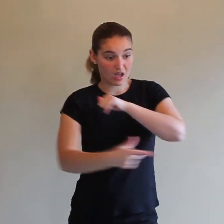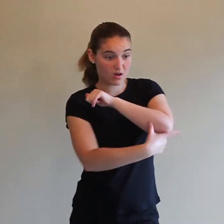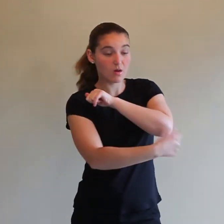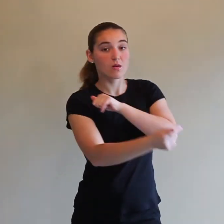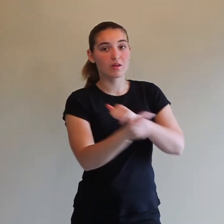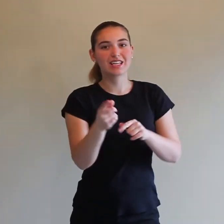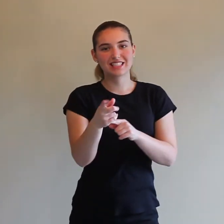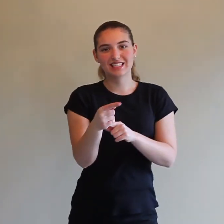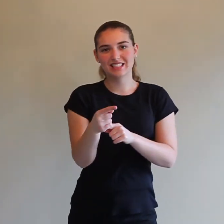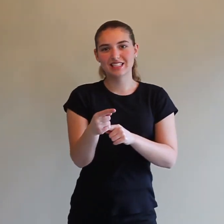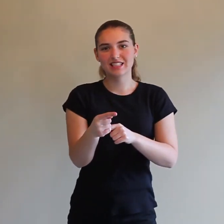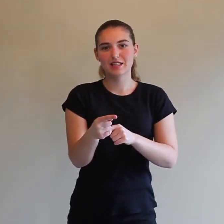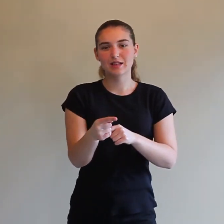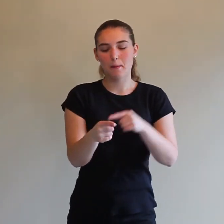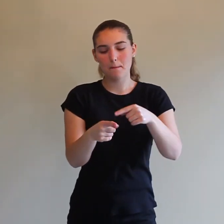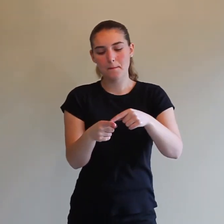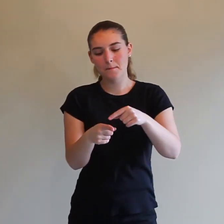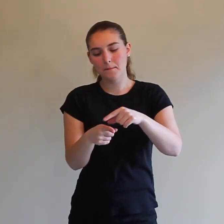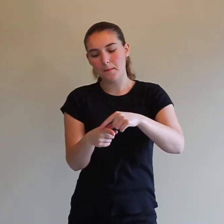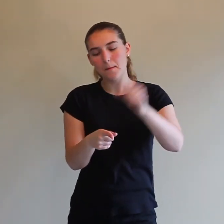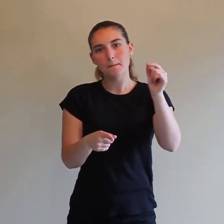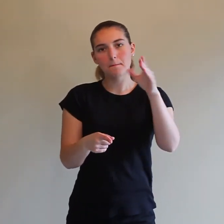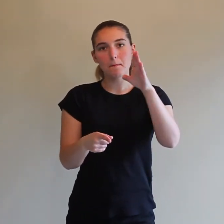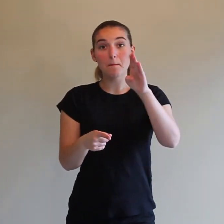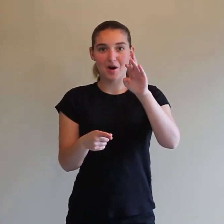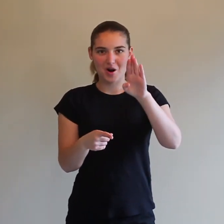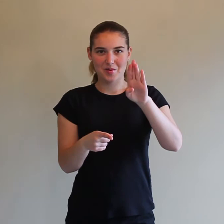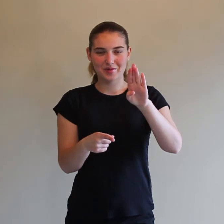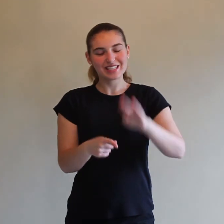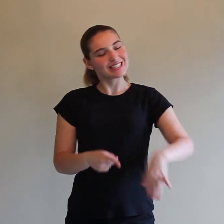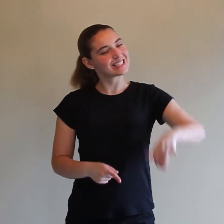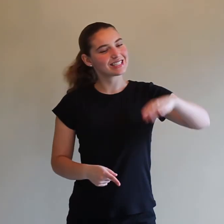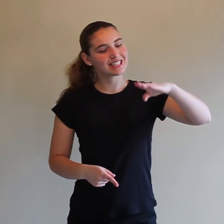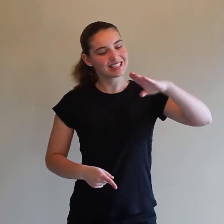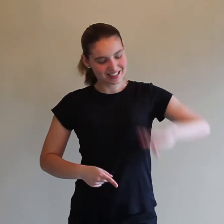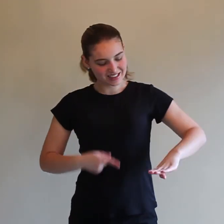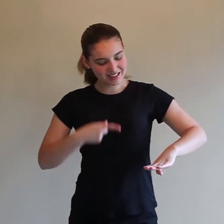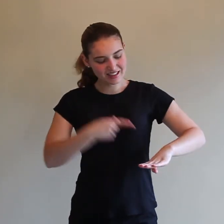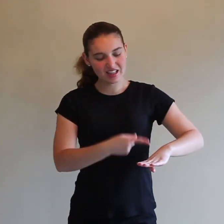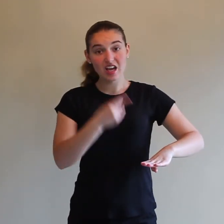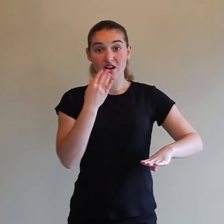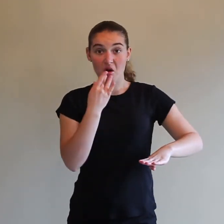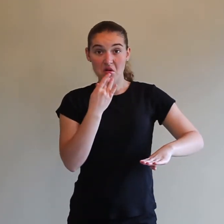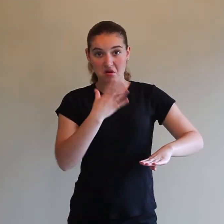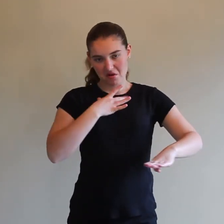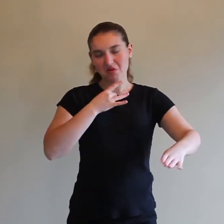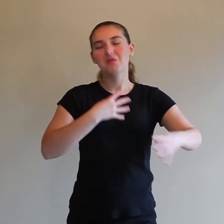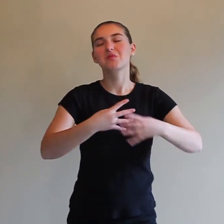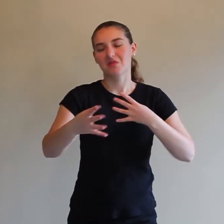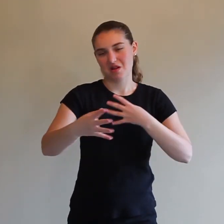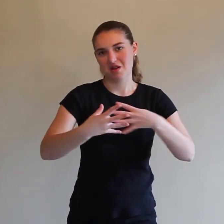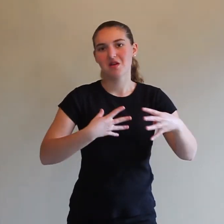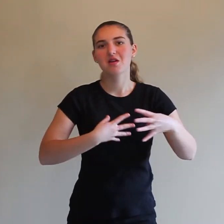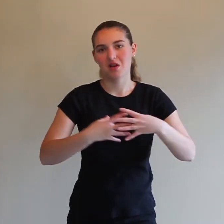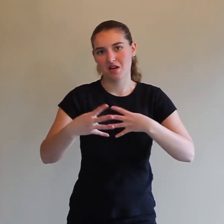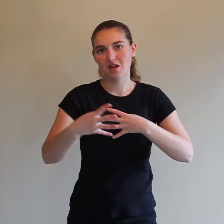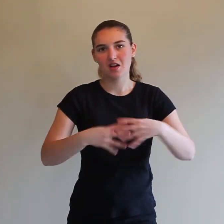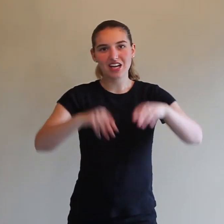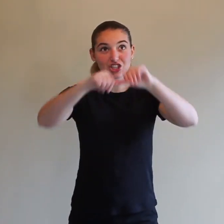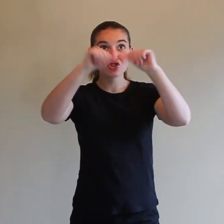body. The southern stingrays are diamond in shape and come in different shades of gray. Their barbs are